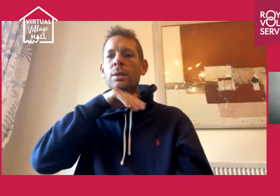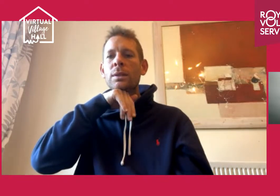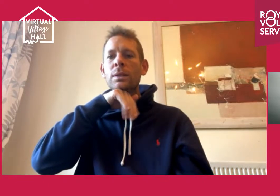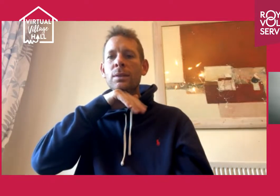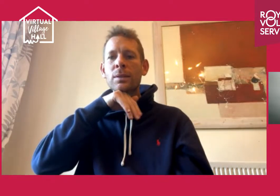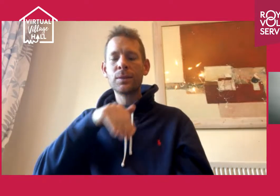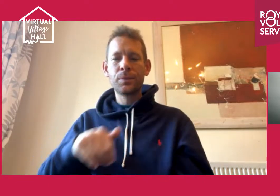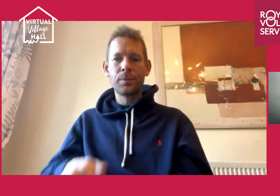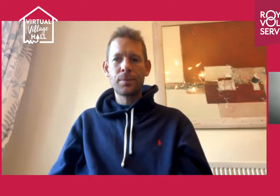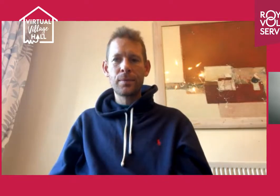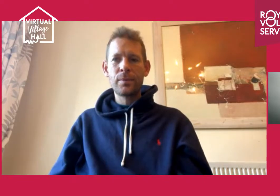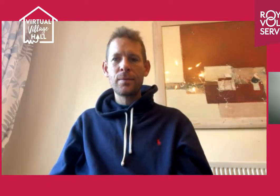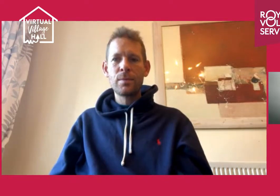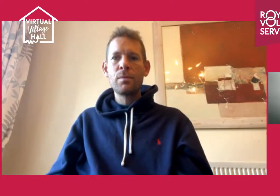Goats.